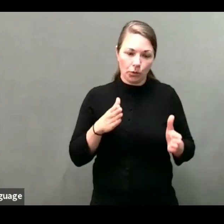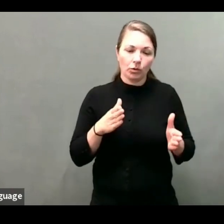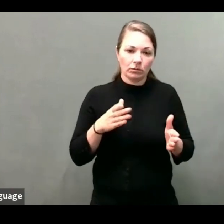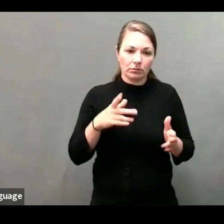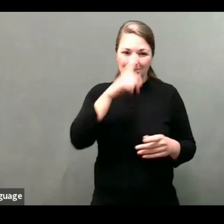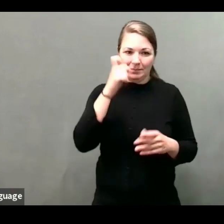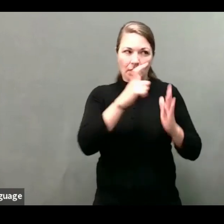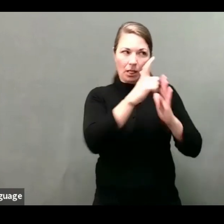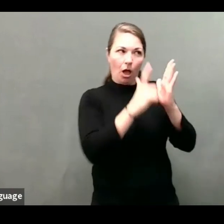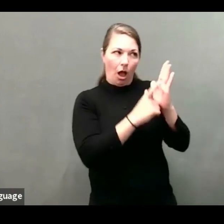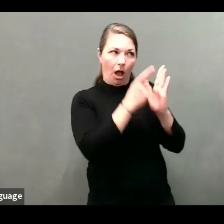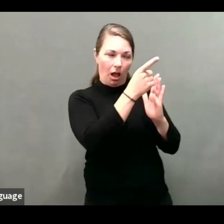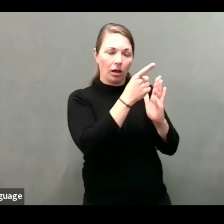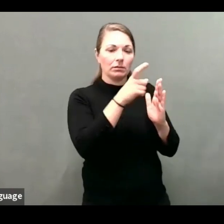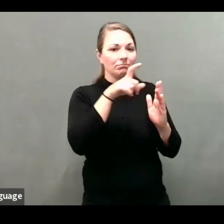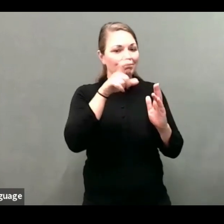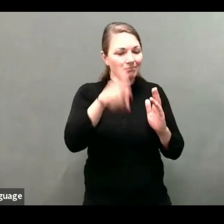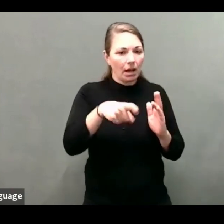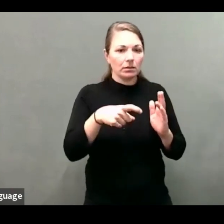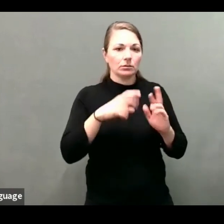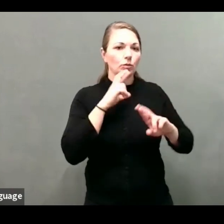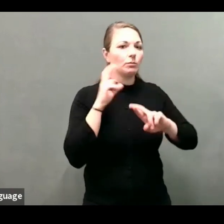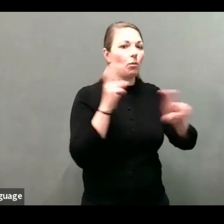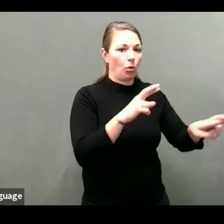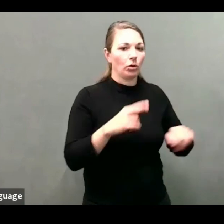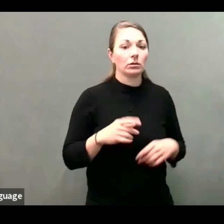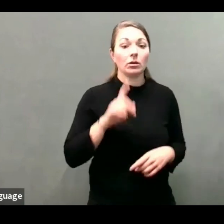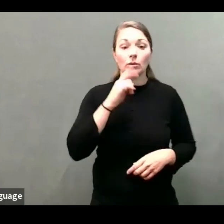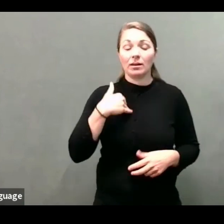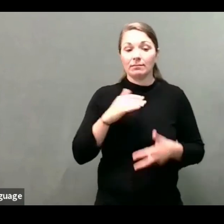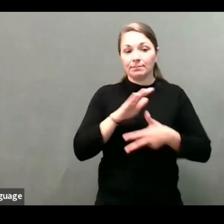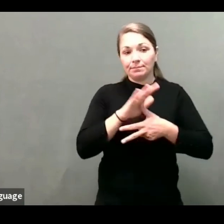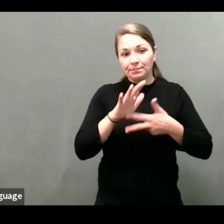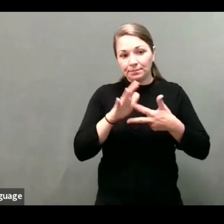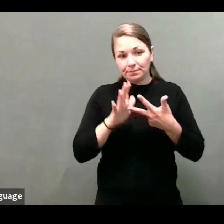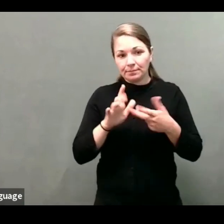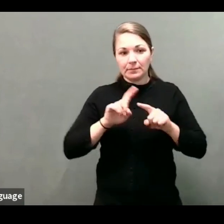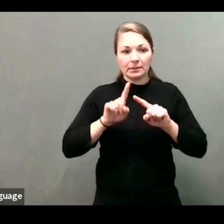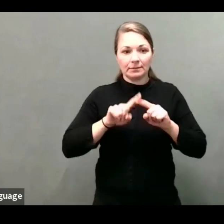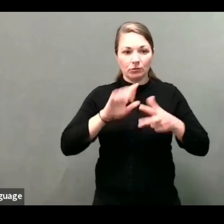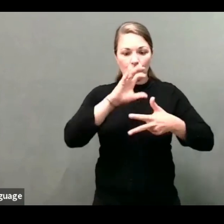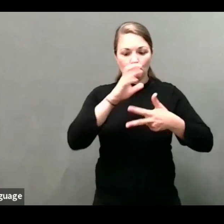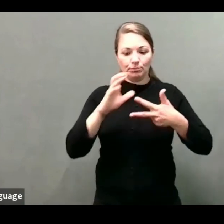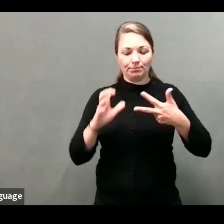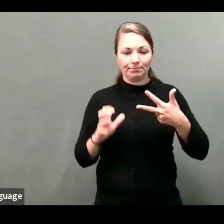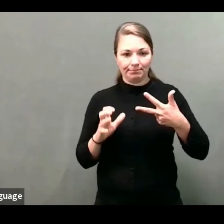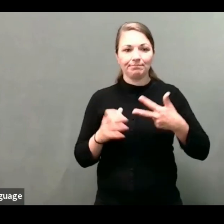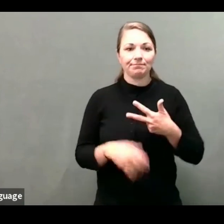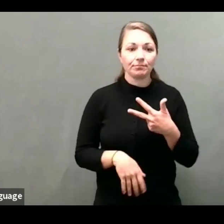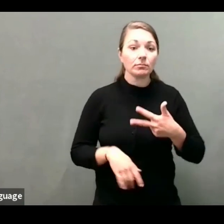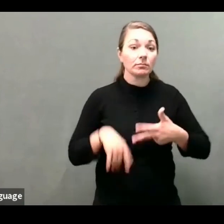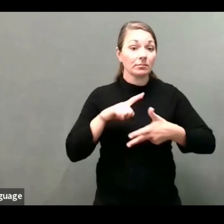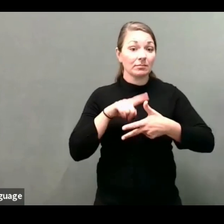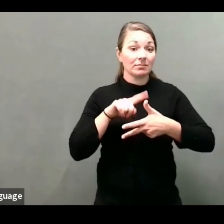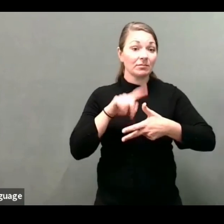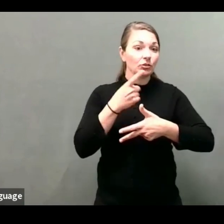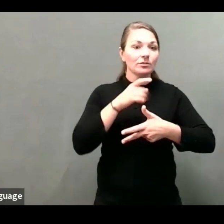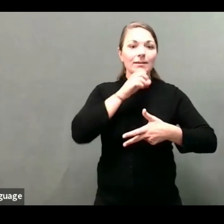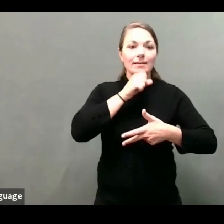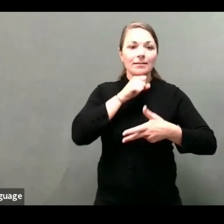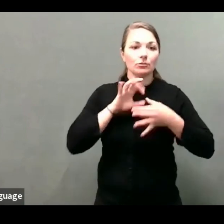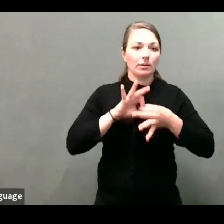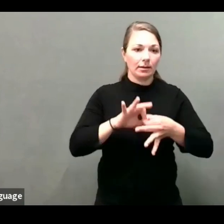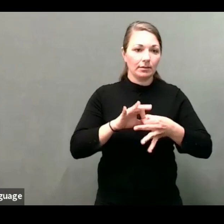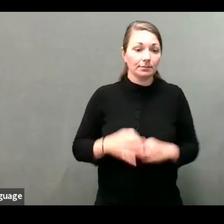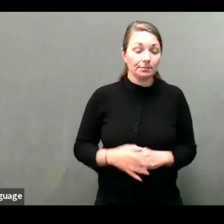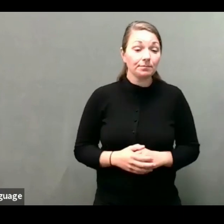this falls into 3 different categories when it comes to sexual assault patients. Age-related is one of them.